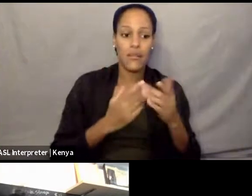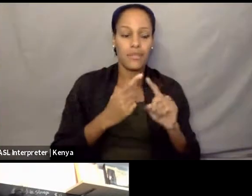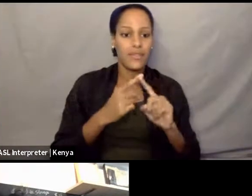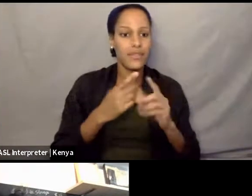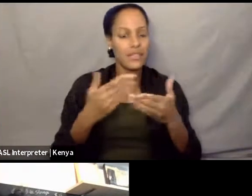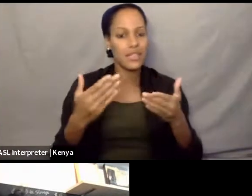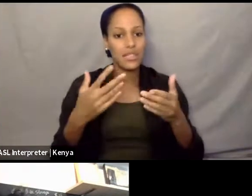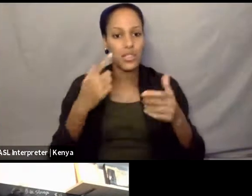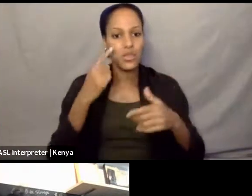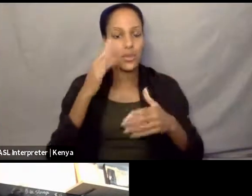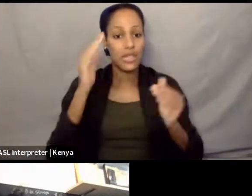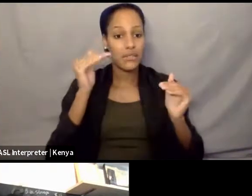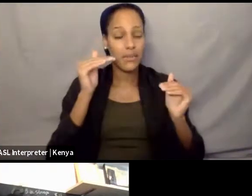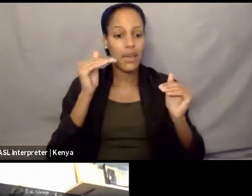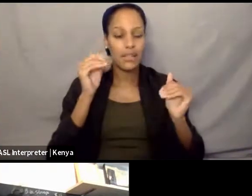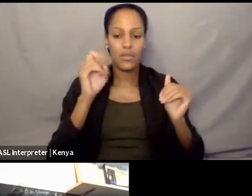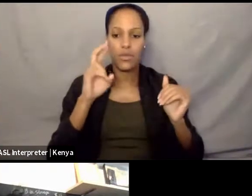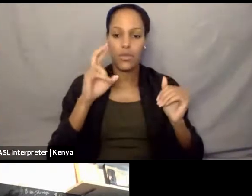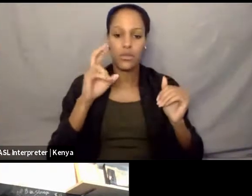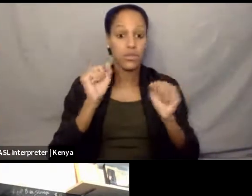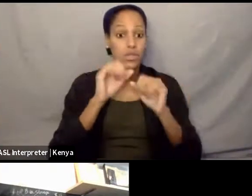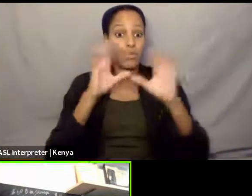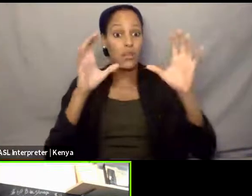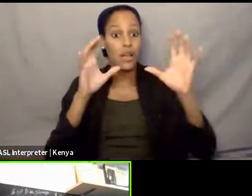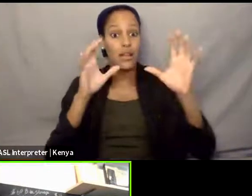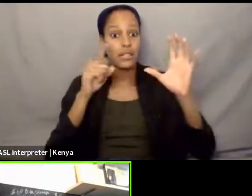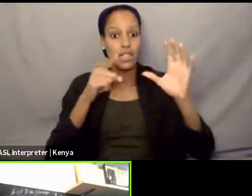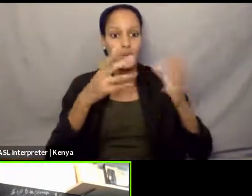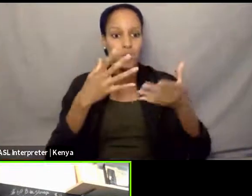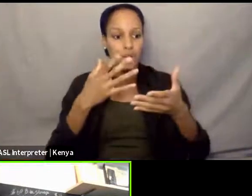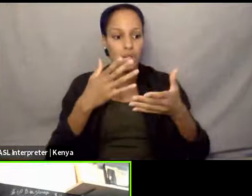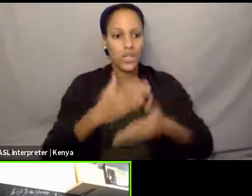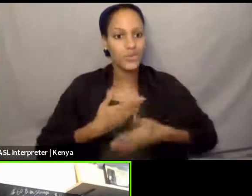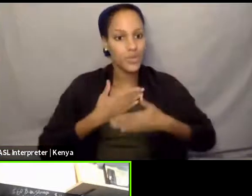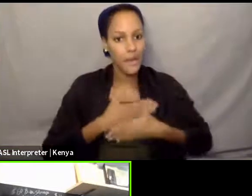in that came as a surprise to you?